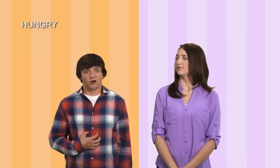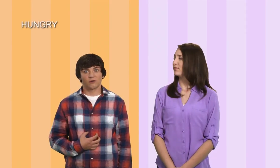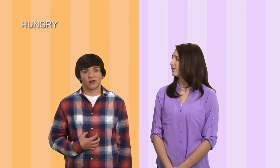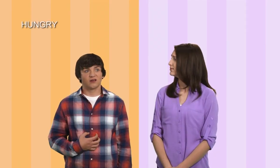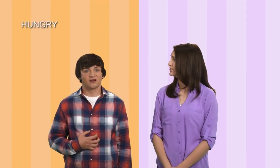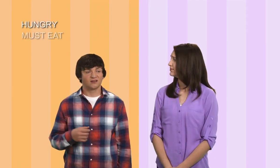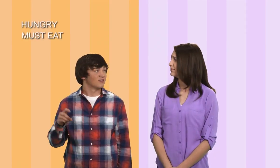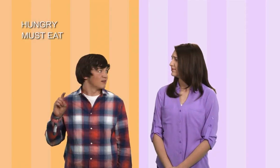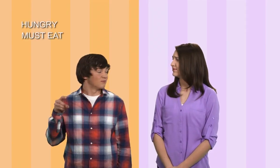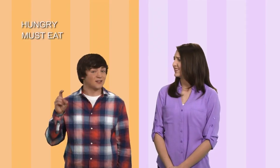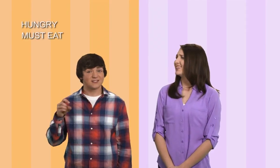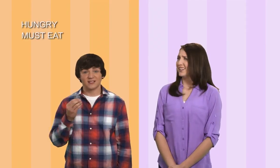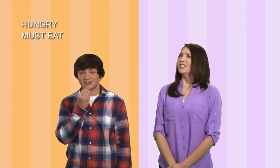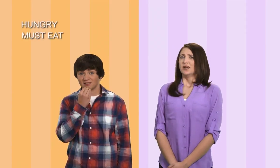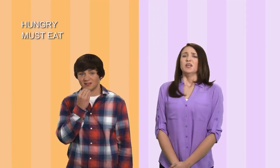Hungry, must eat.